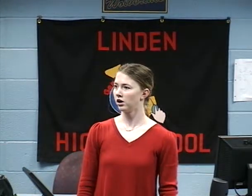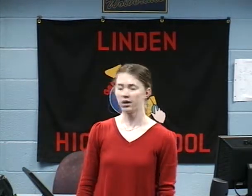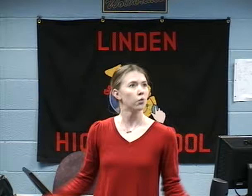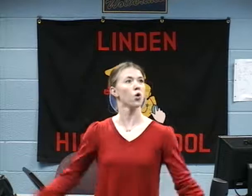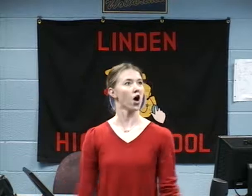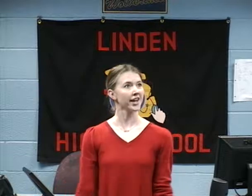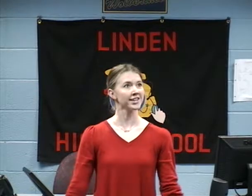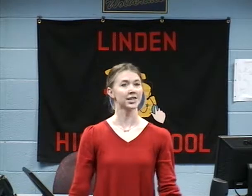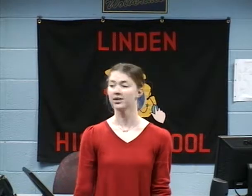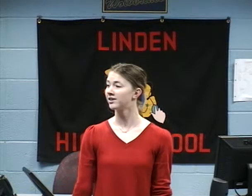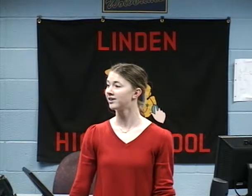What?